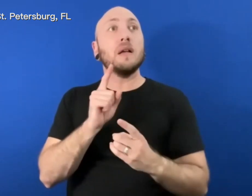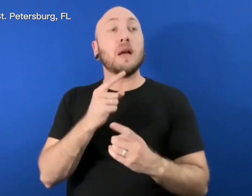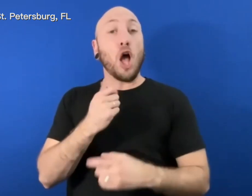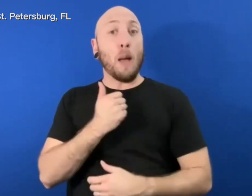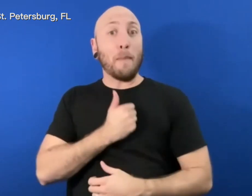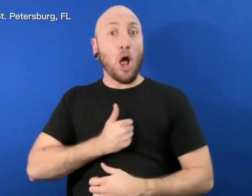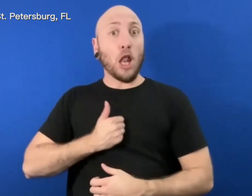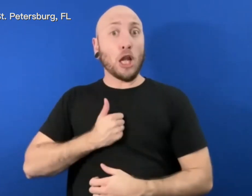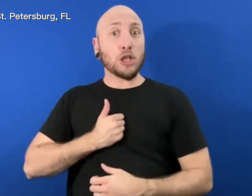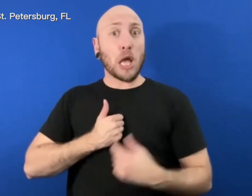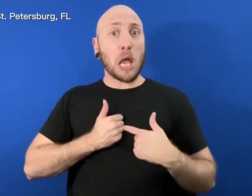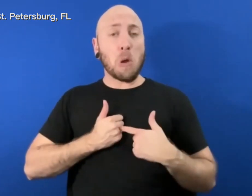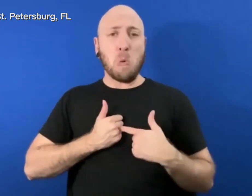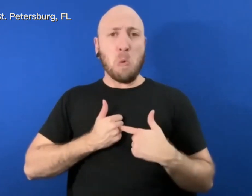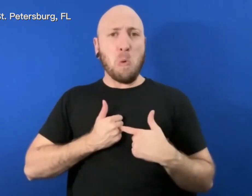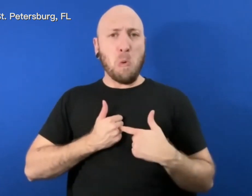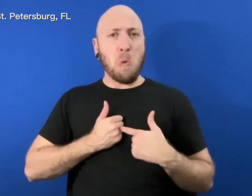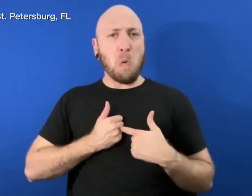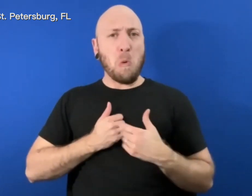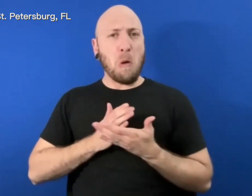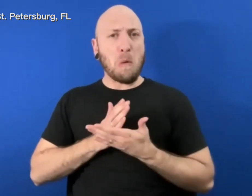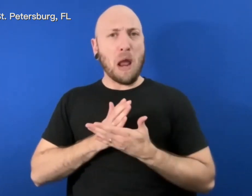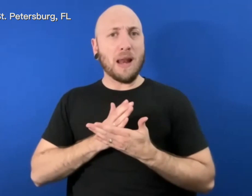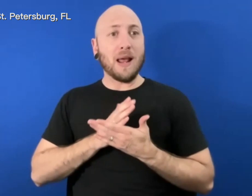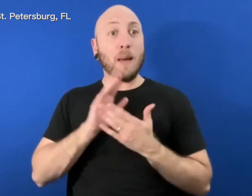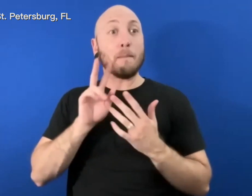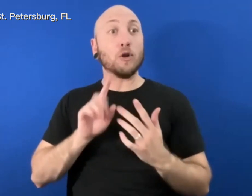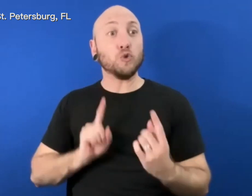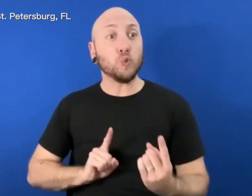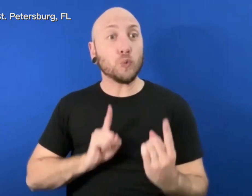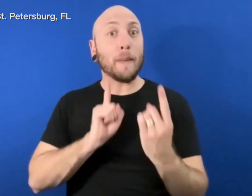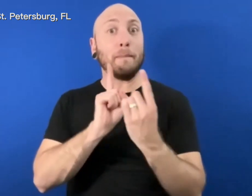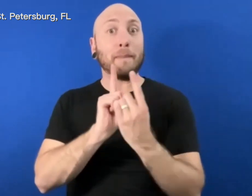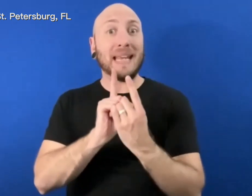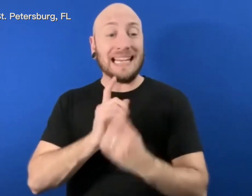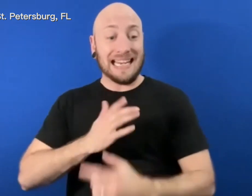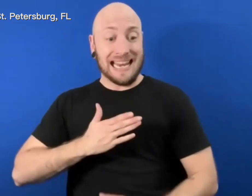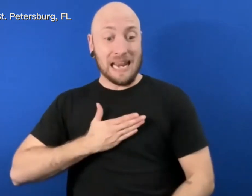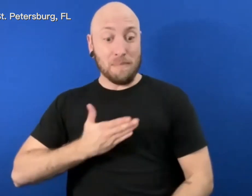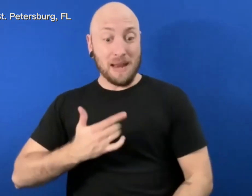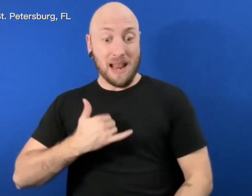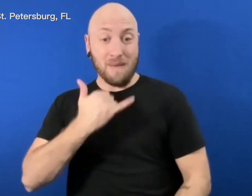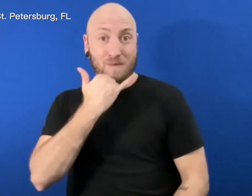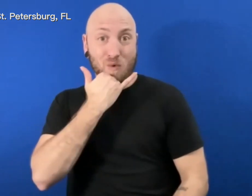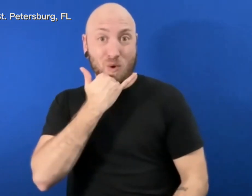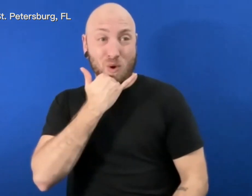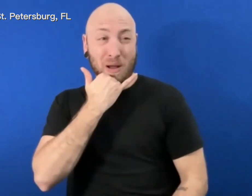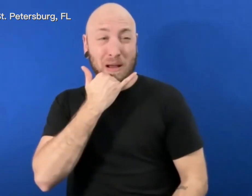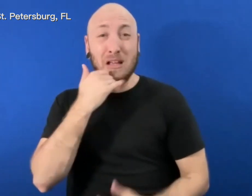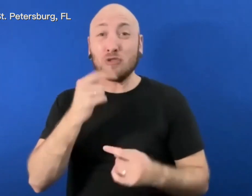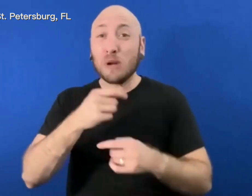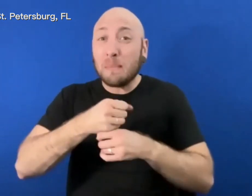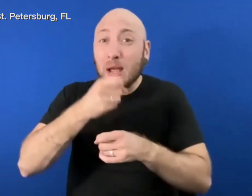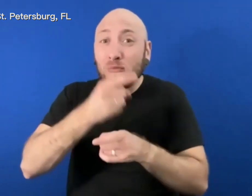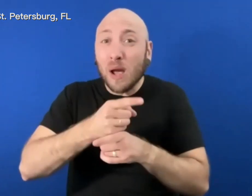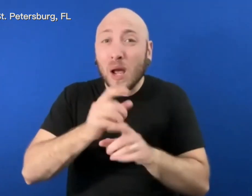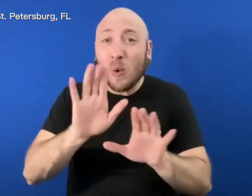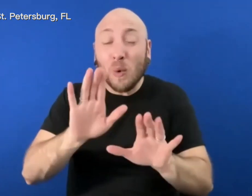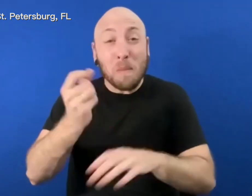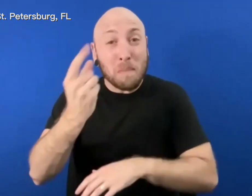my faults and try to make them right. And but I'll tell you, the feeling I had when